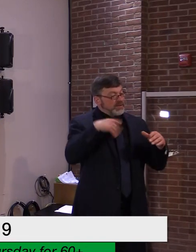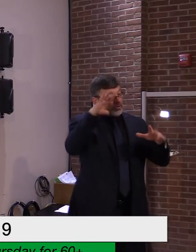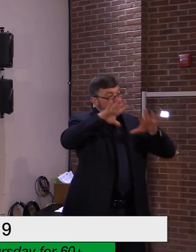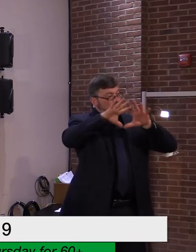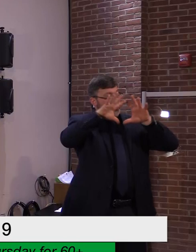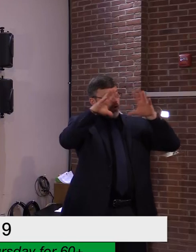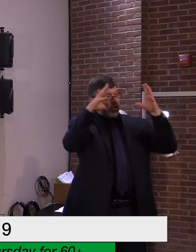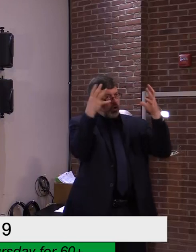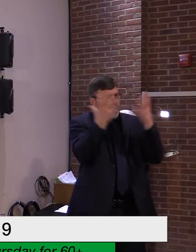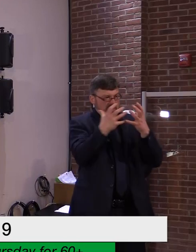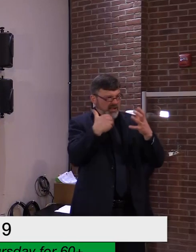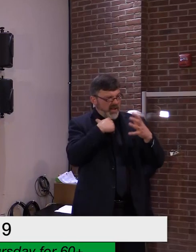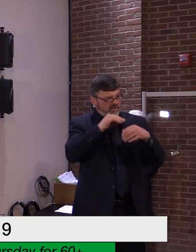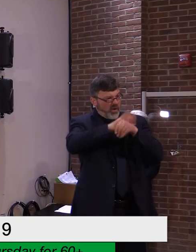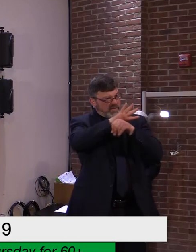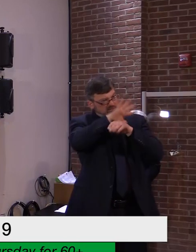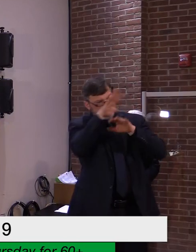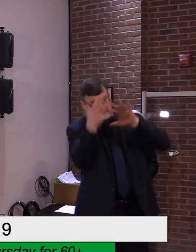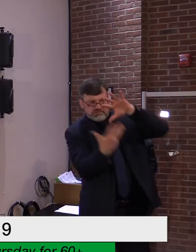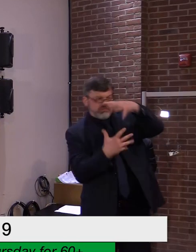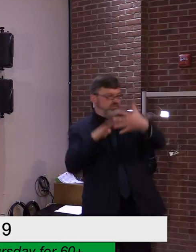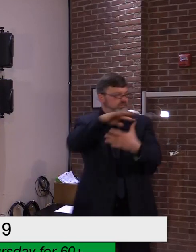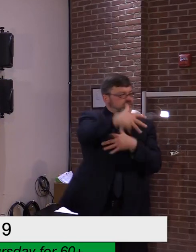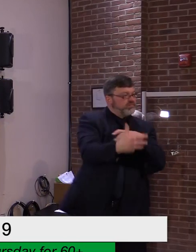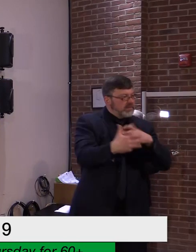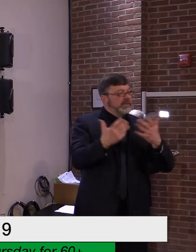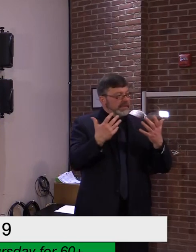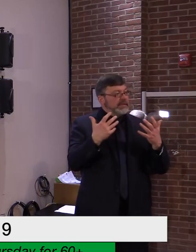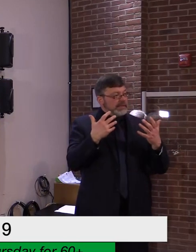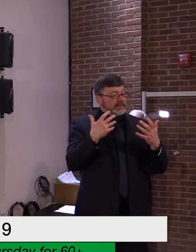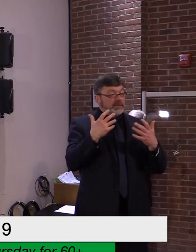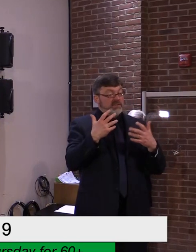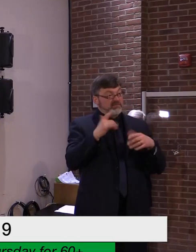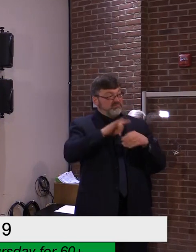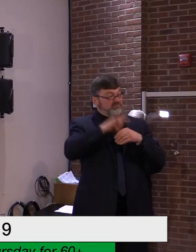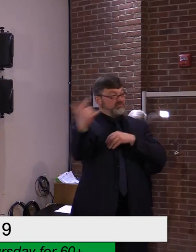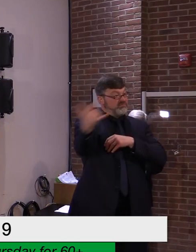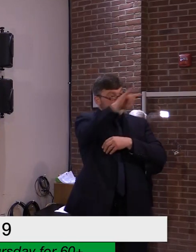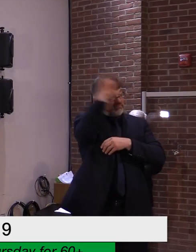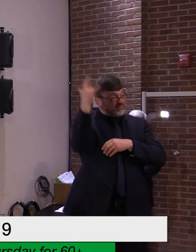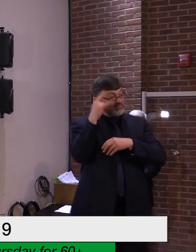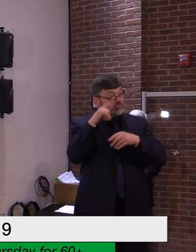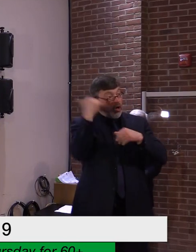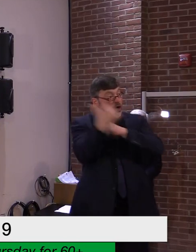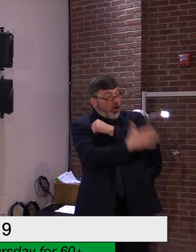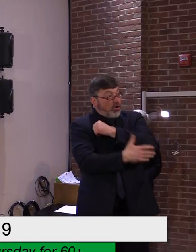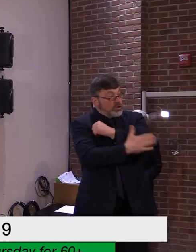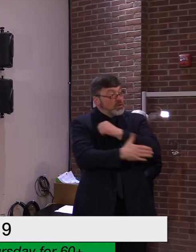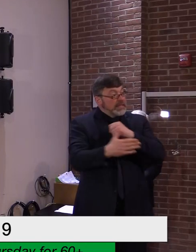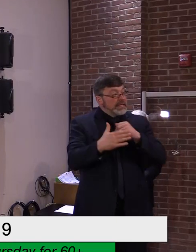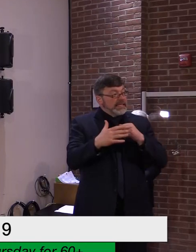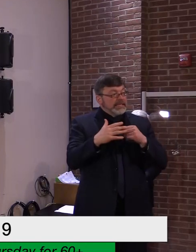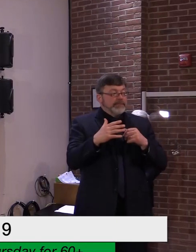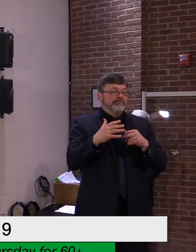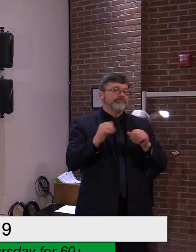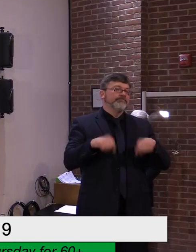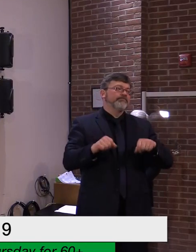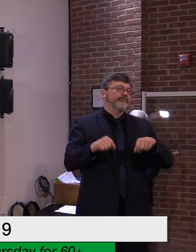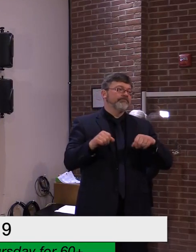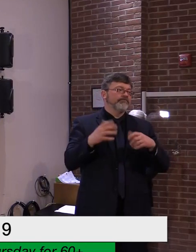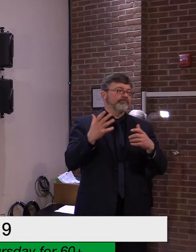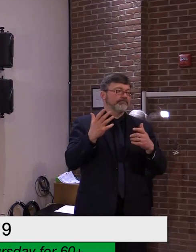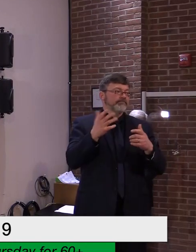global travel again on the horizon, we want to be sure that variant strains of concern do not develop